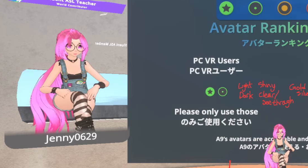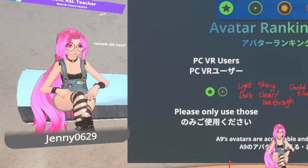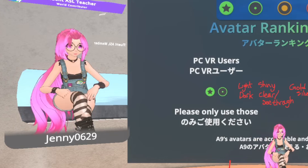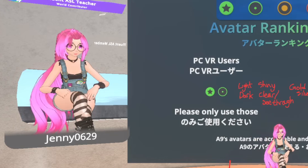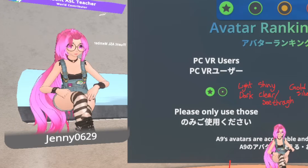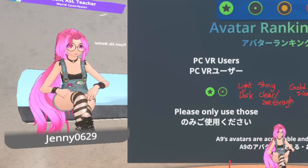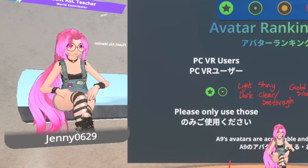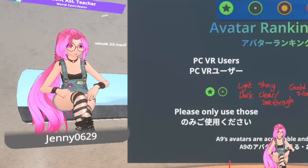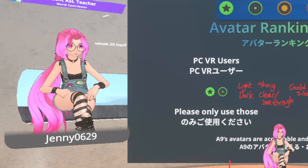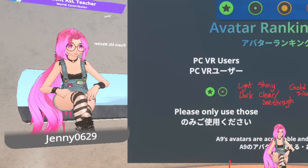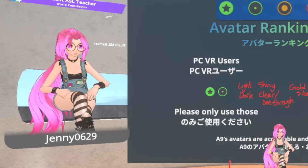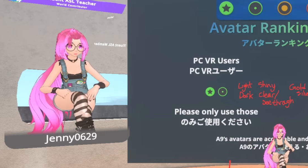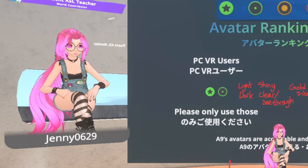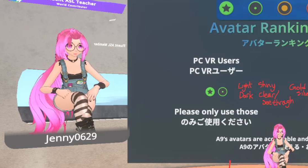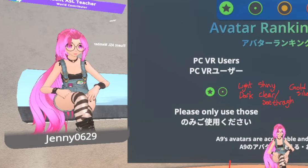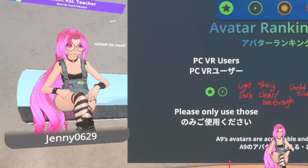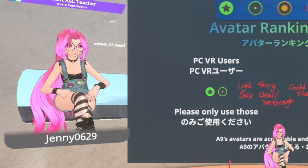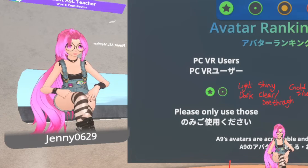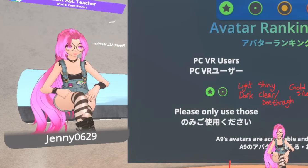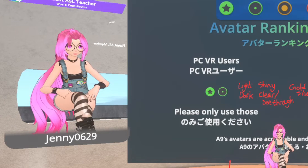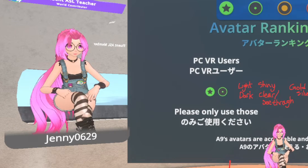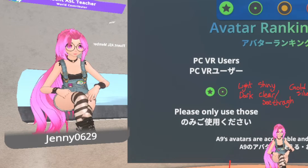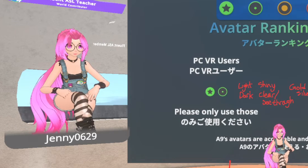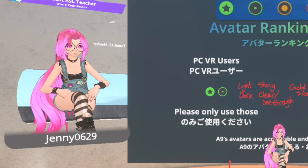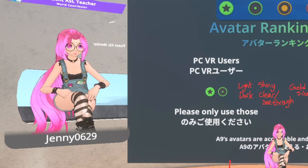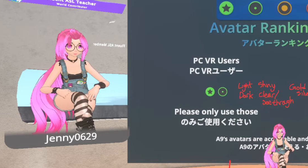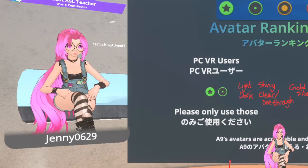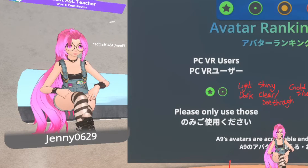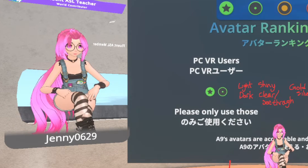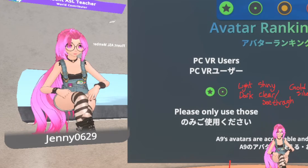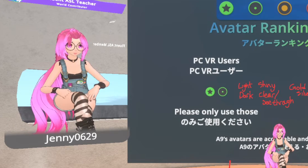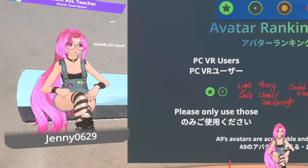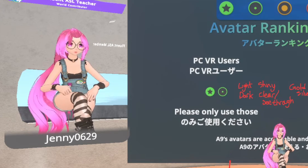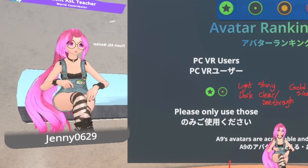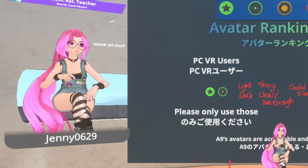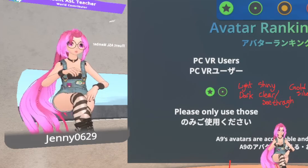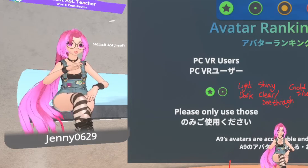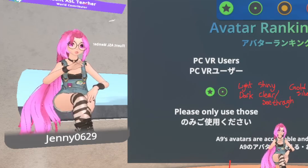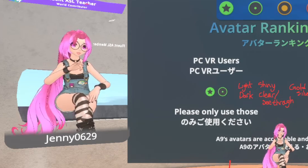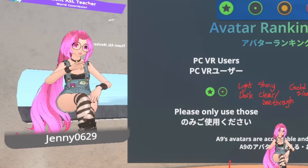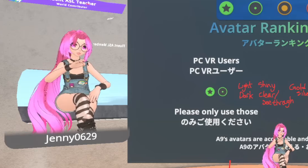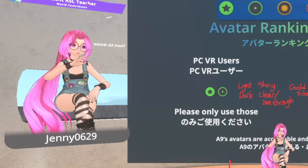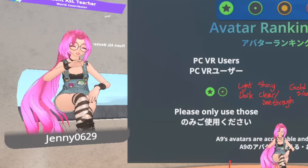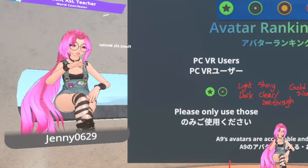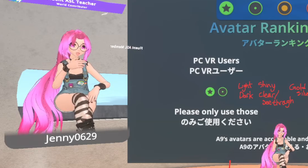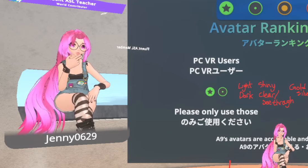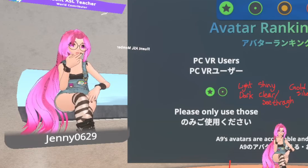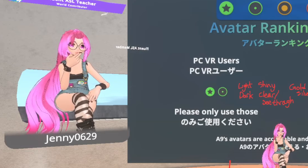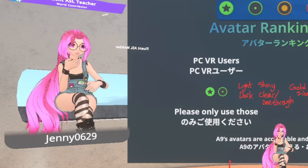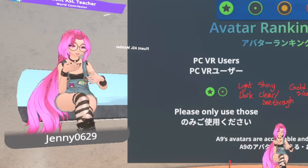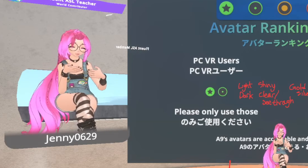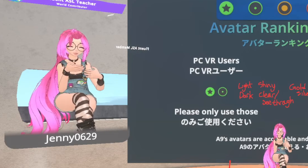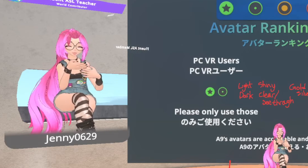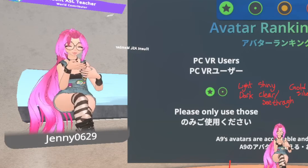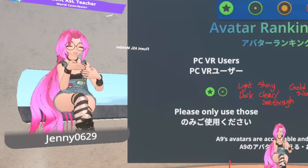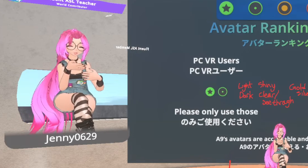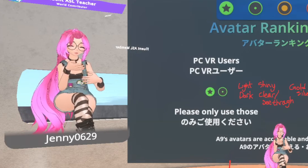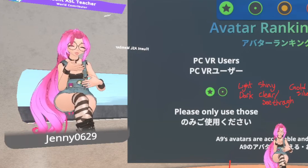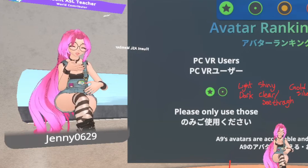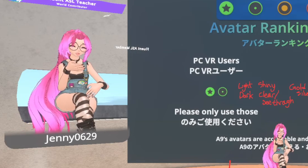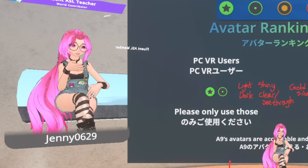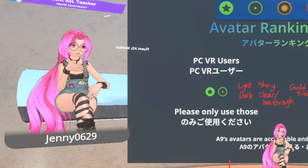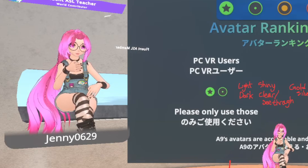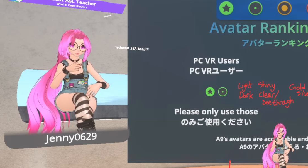If you wanted to say like transparent or translucent, how would you say? I would finger spell that, or I would say